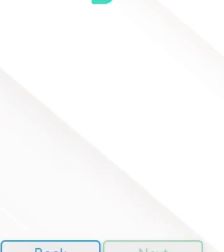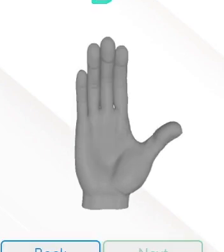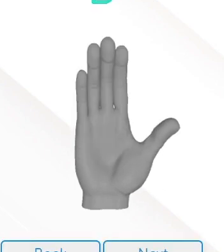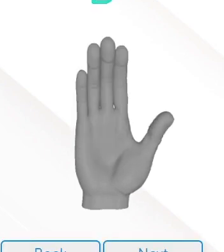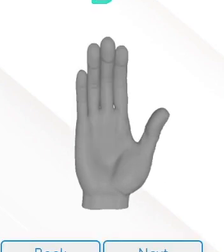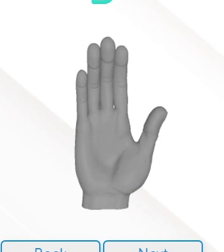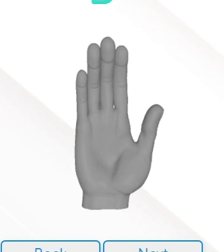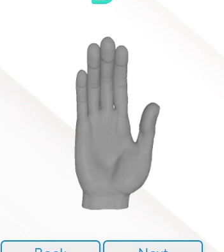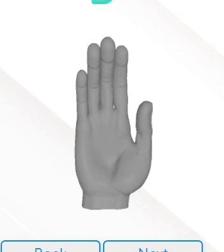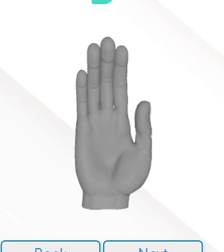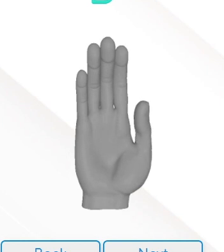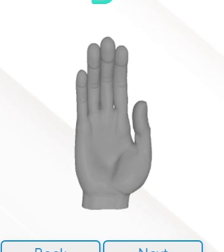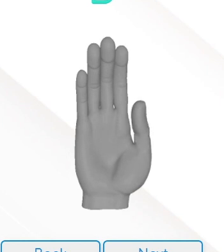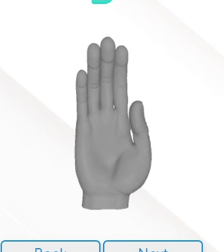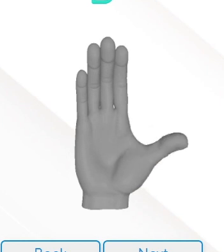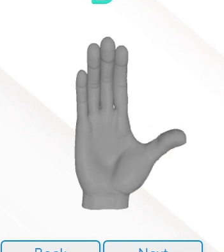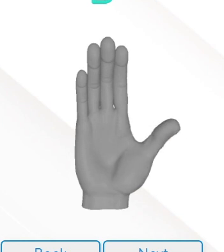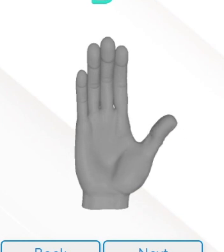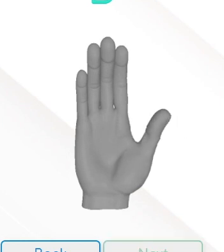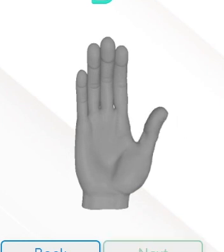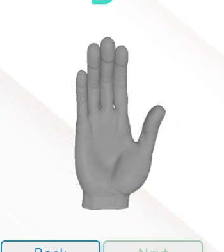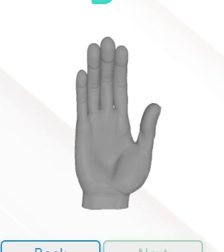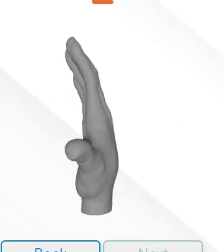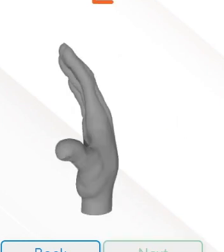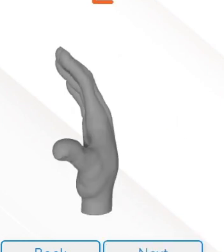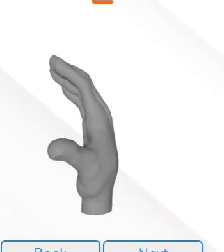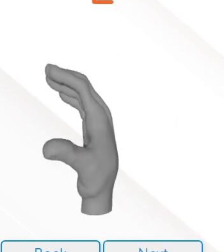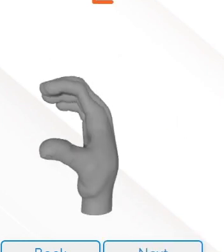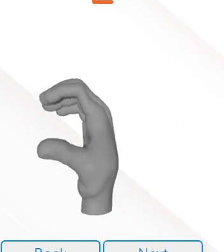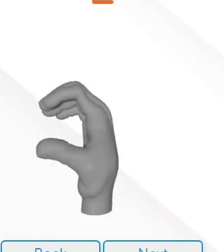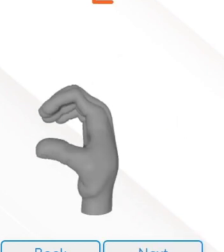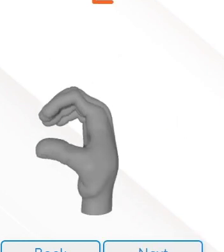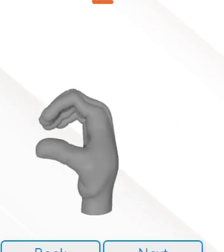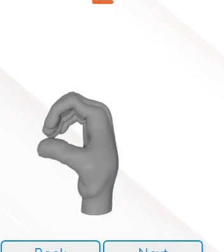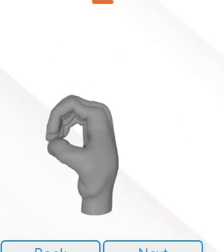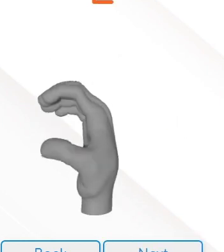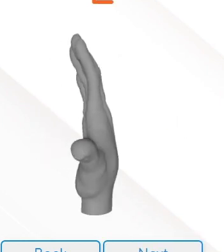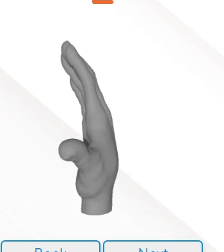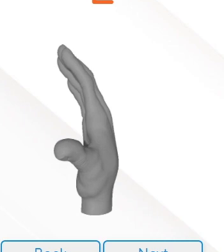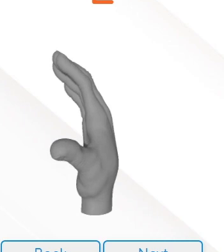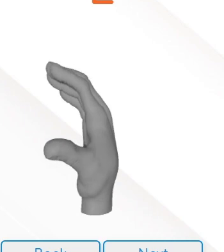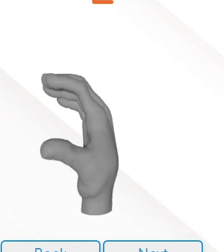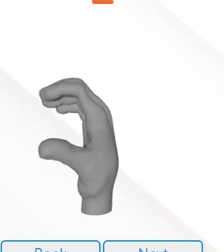An animation of a new gesture is shown. You remember it, and when you are ready, you can move on to the next